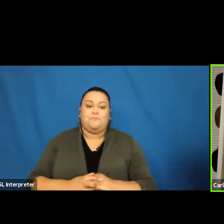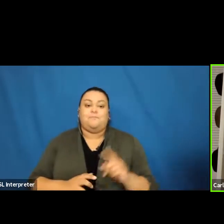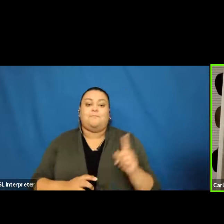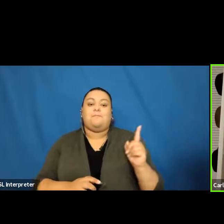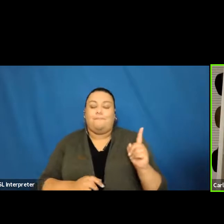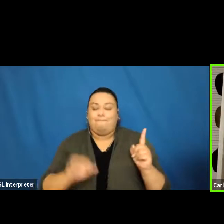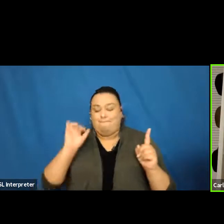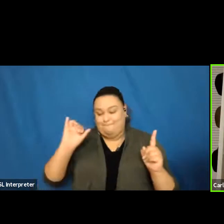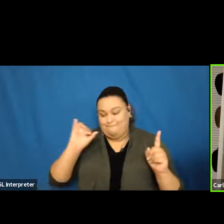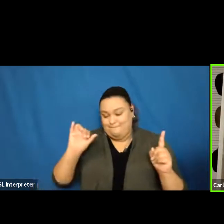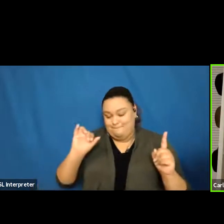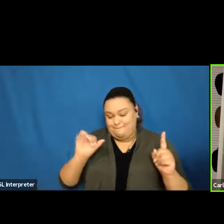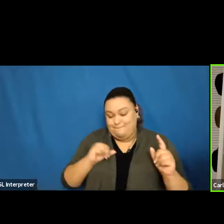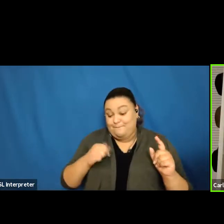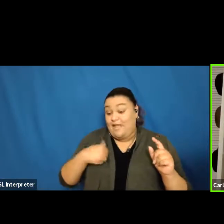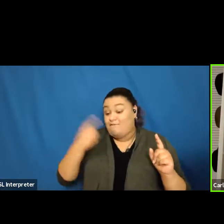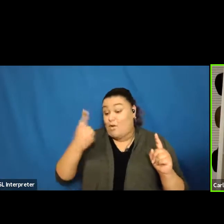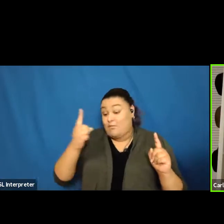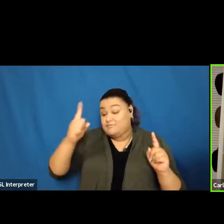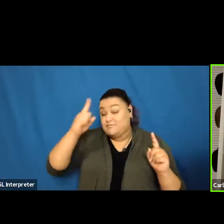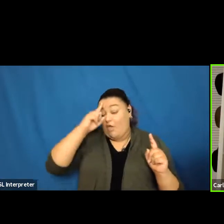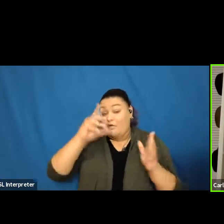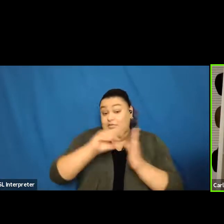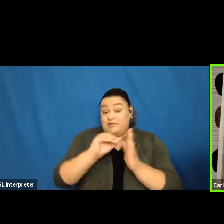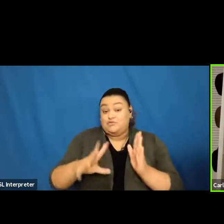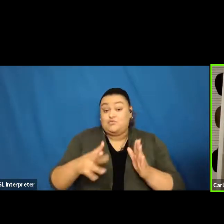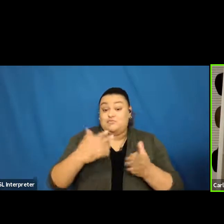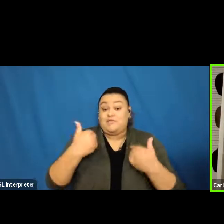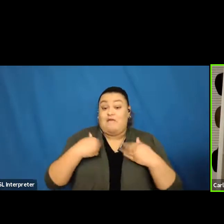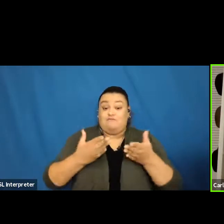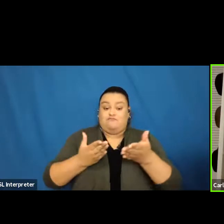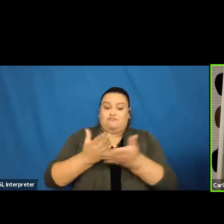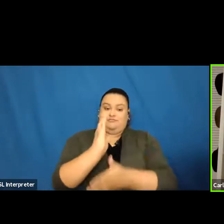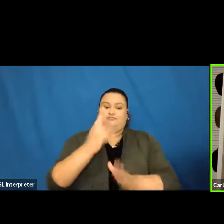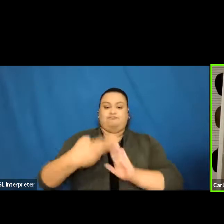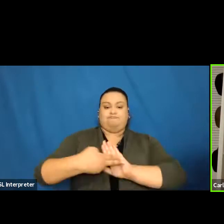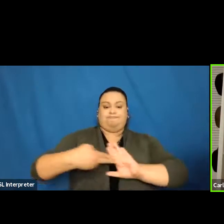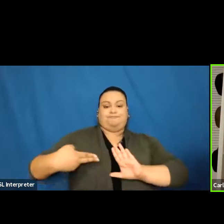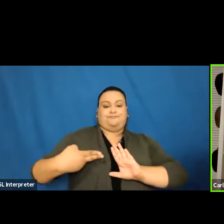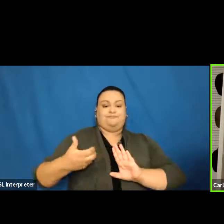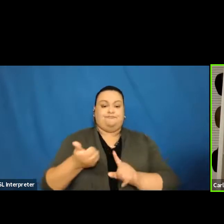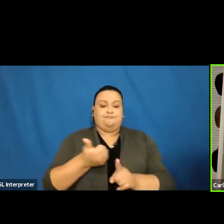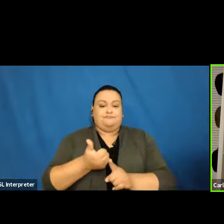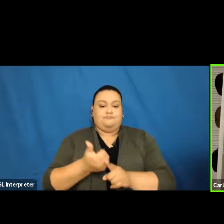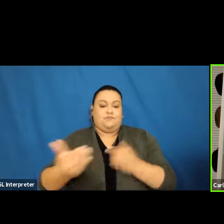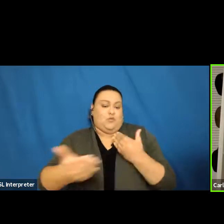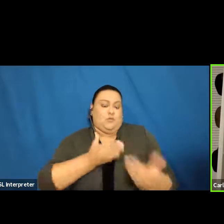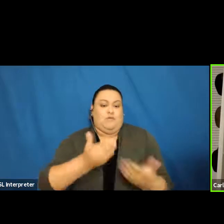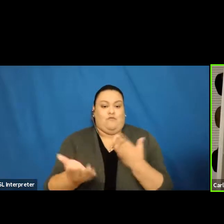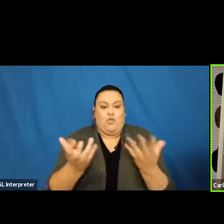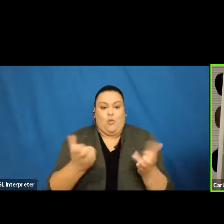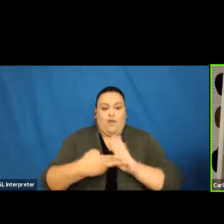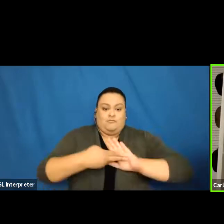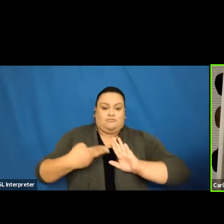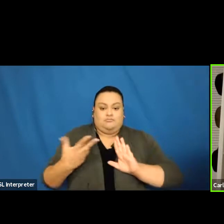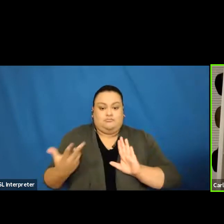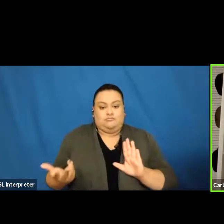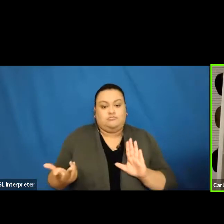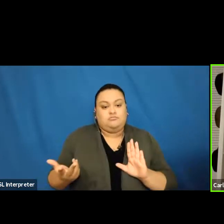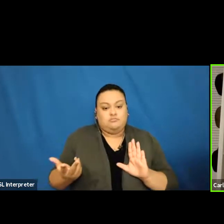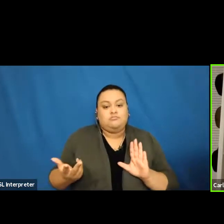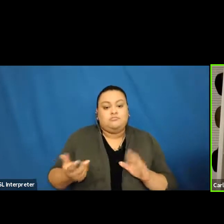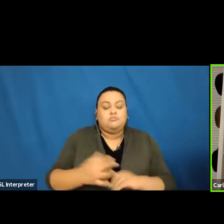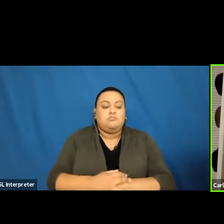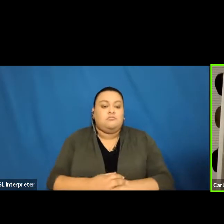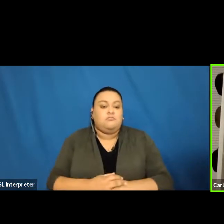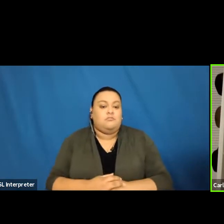thought that students have the right to call themselves what they want to do, what they want to call themselves in terms of a nomenclature of a